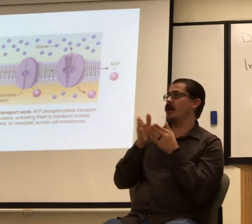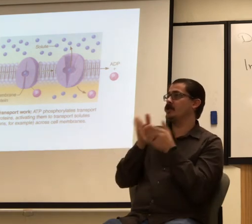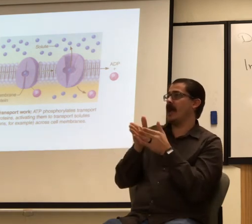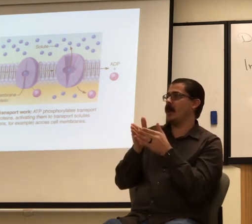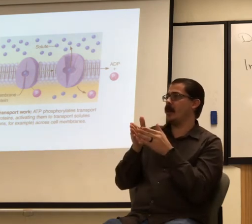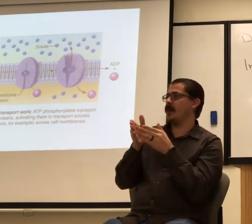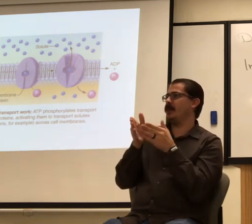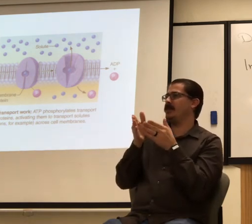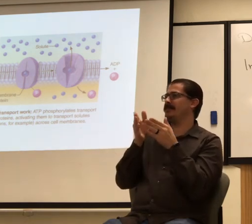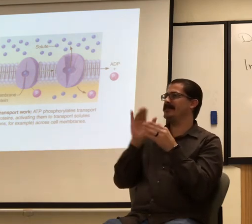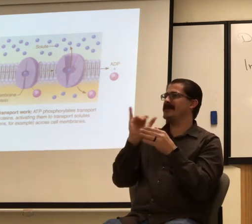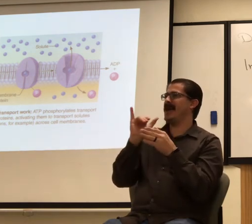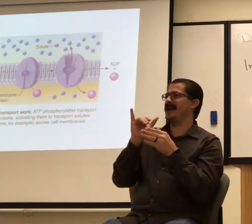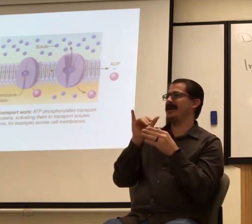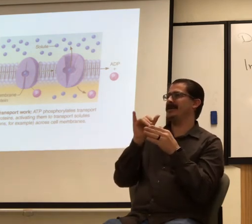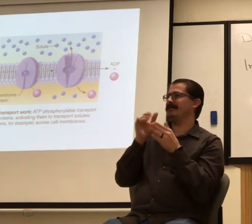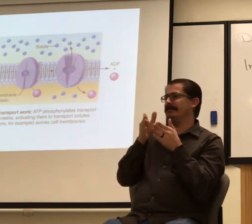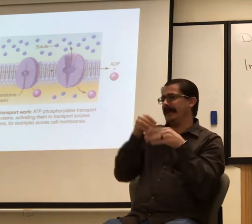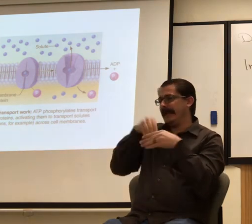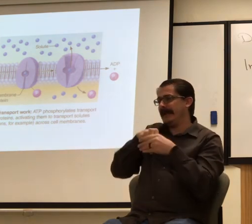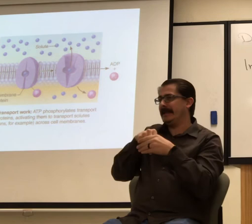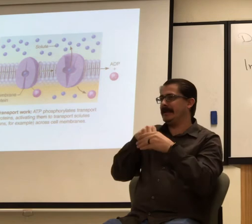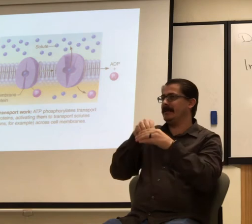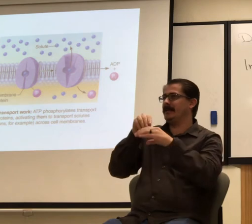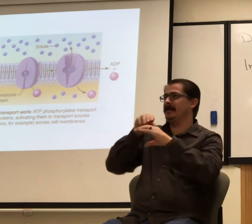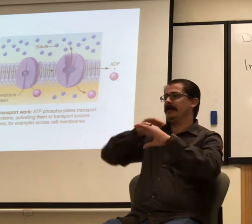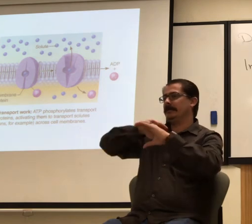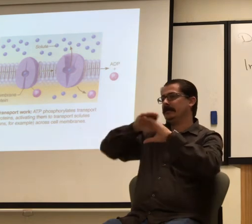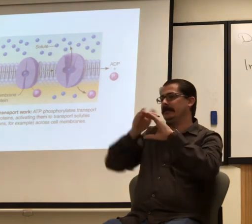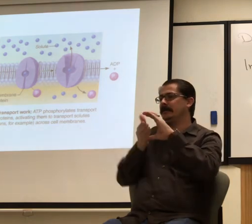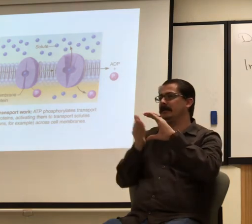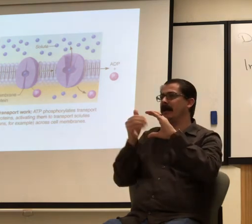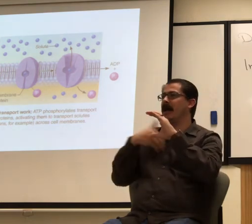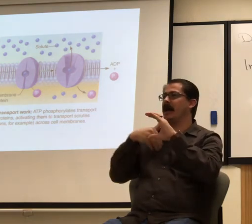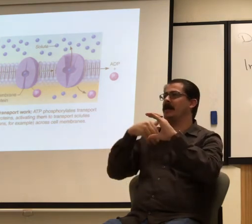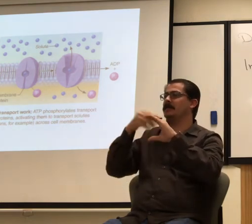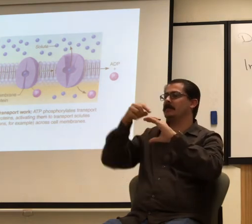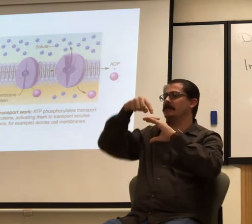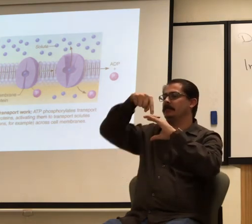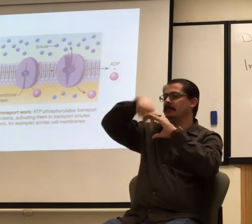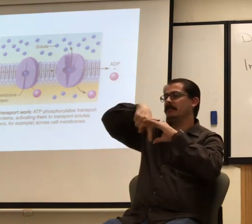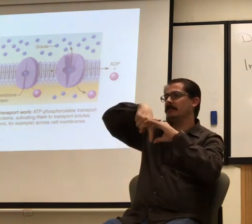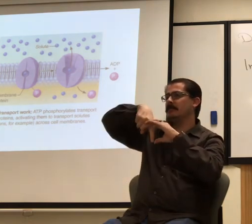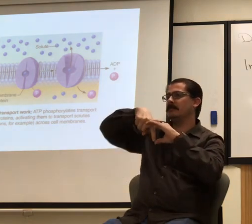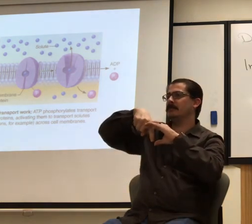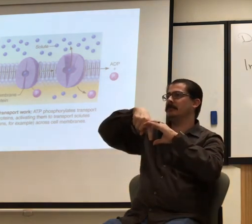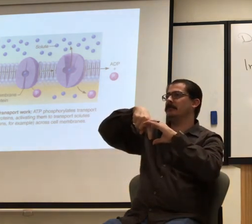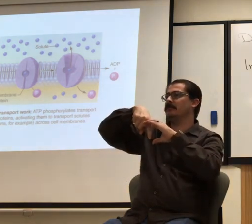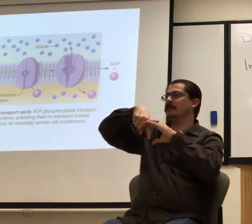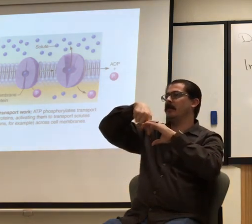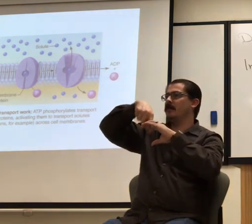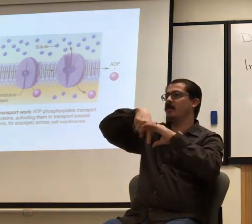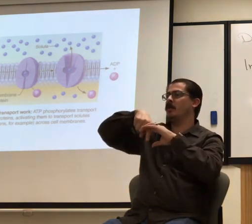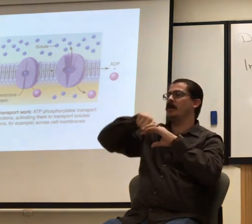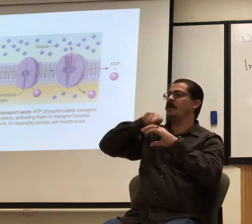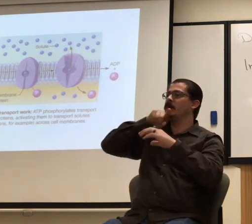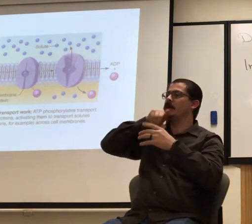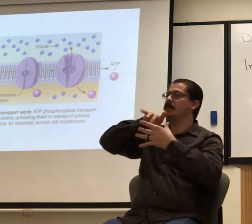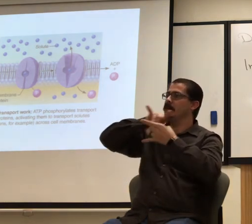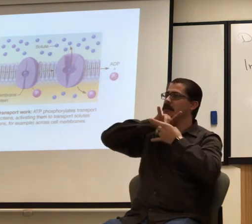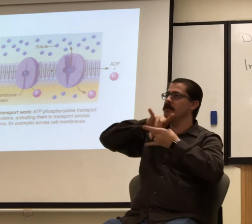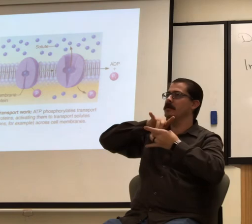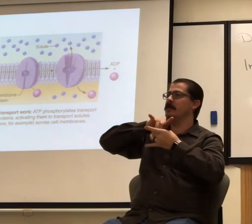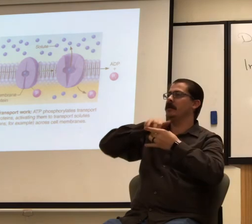membrane that has a pore through it, usually. It goes straight through. It's embedded in